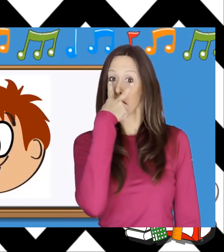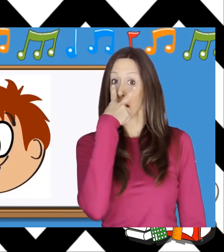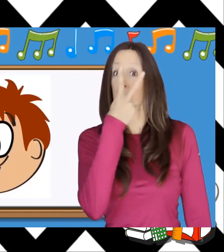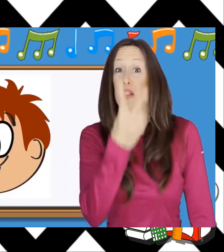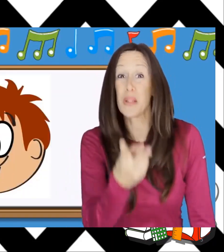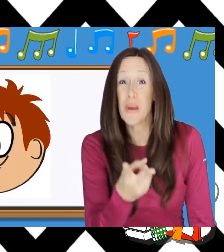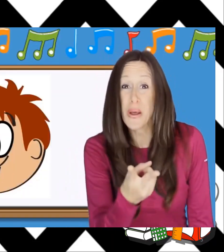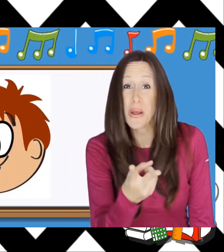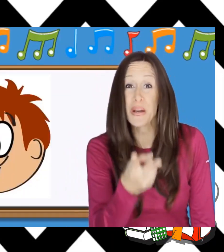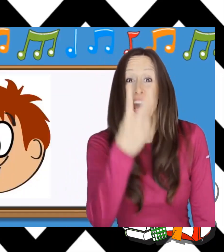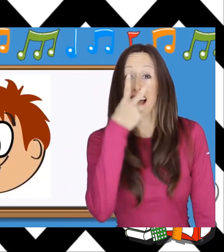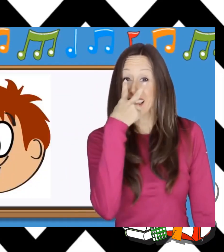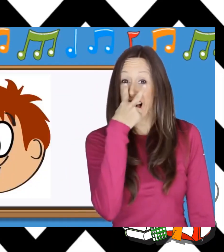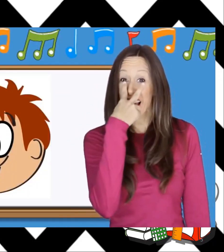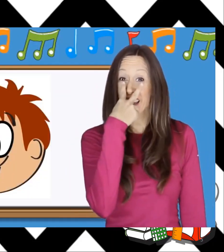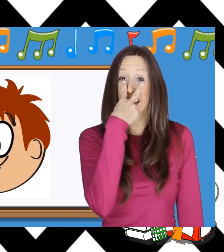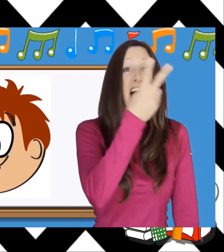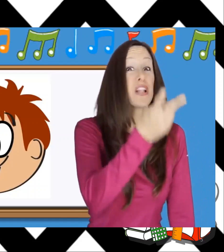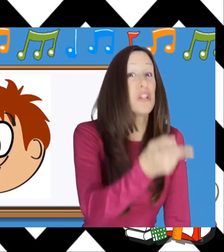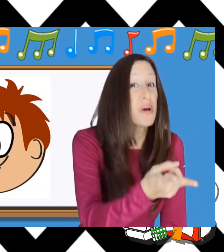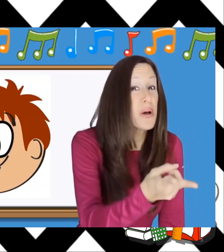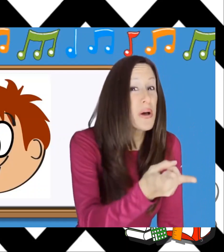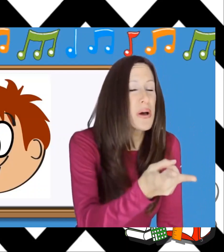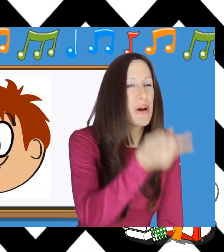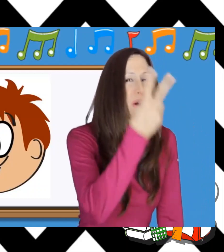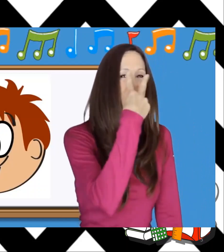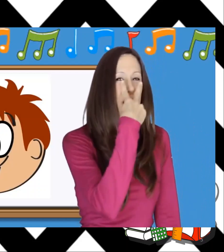For look, look,